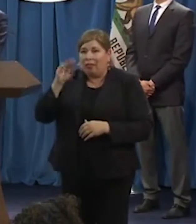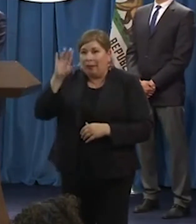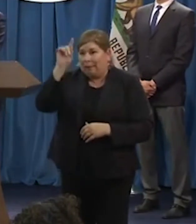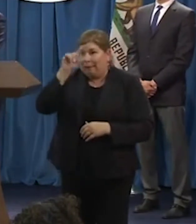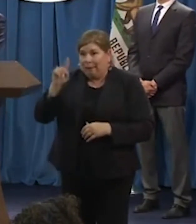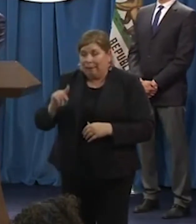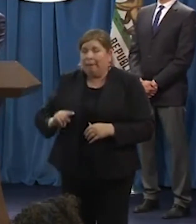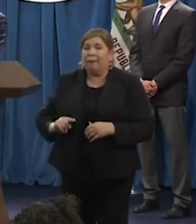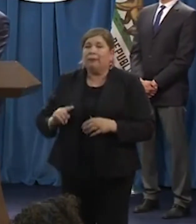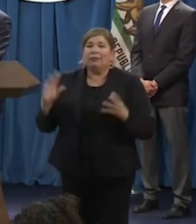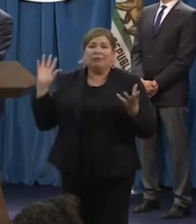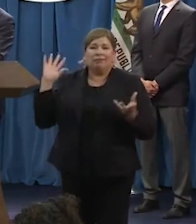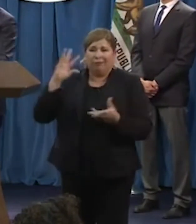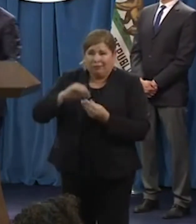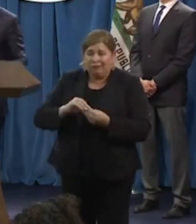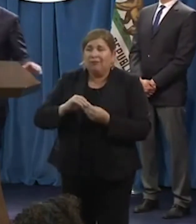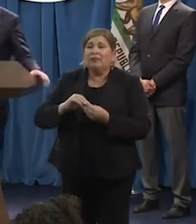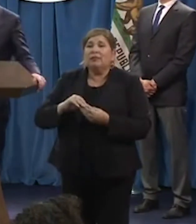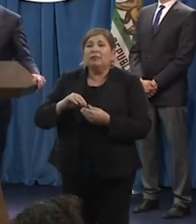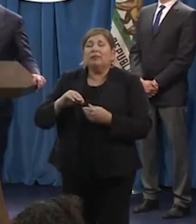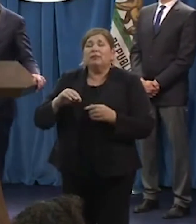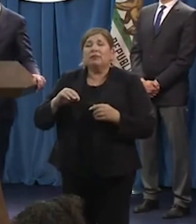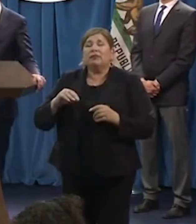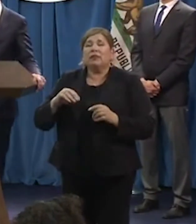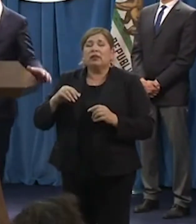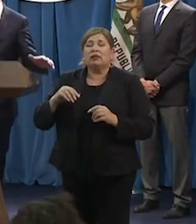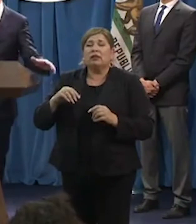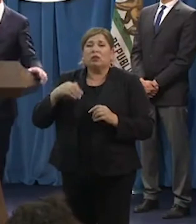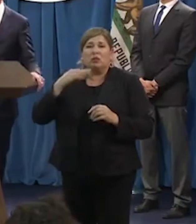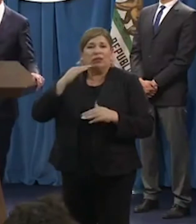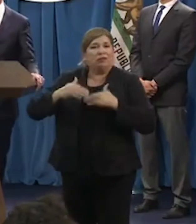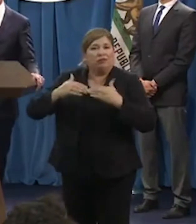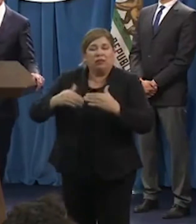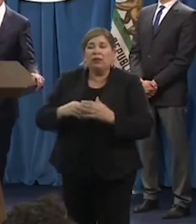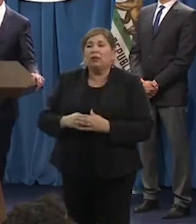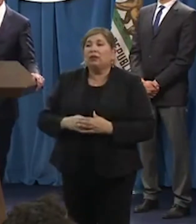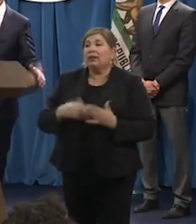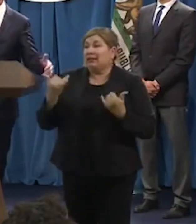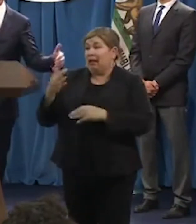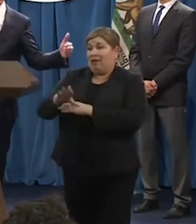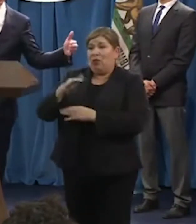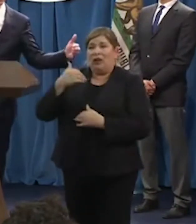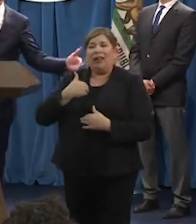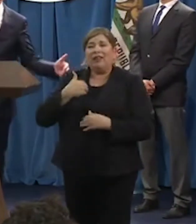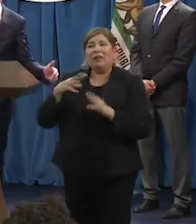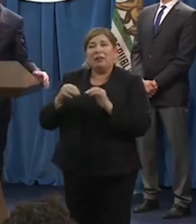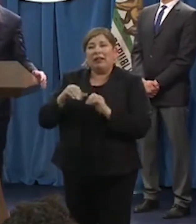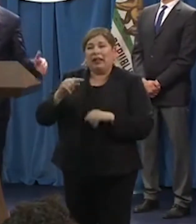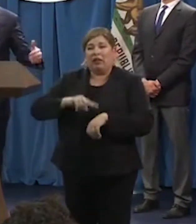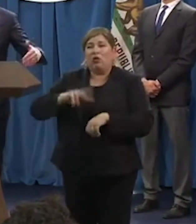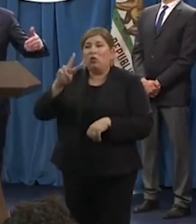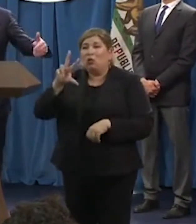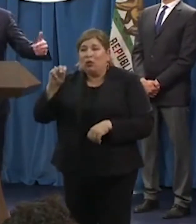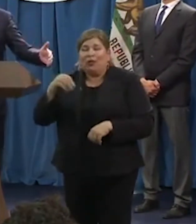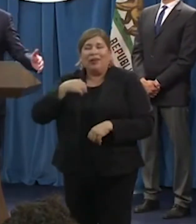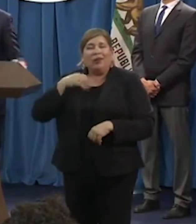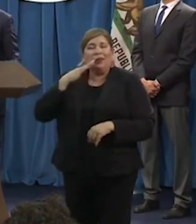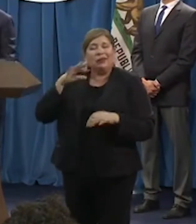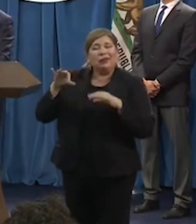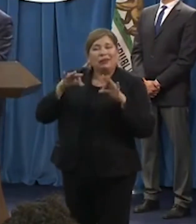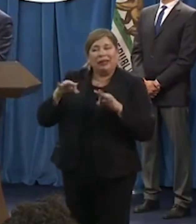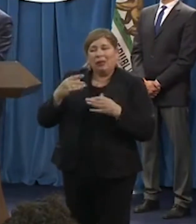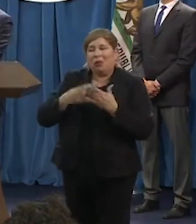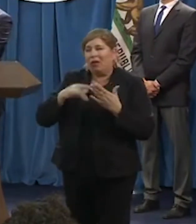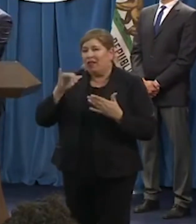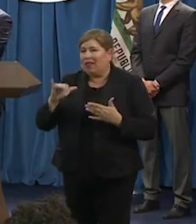Again, 2:30 a day, we have another follow-up meeting, and we'll be announcing in detail what those look like and how you access those.